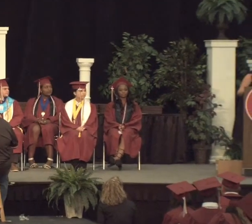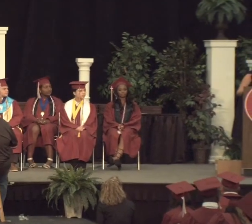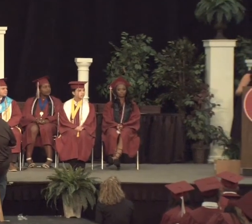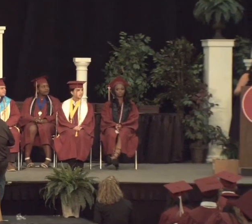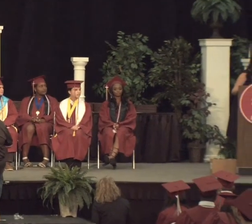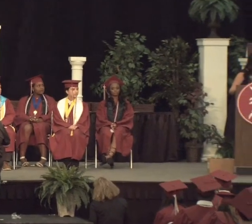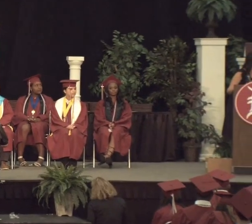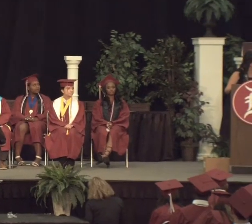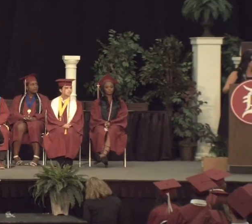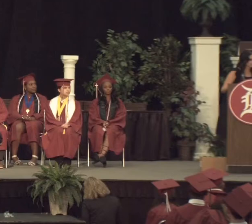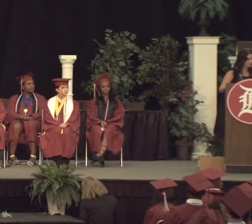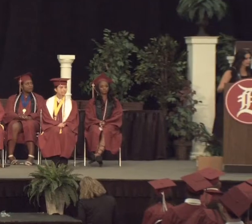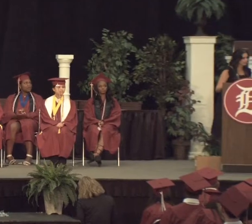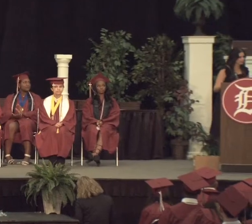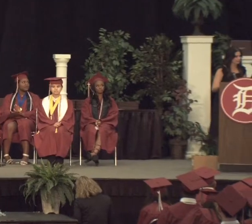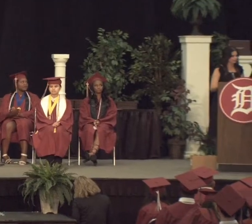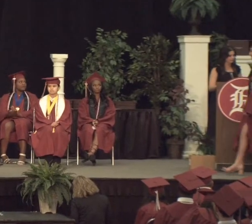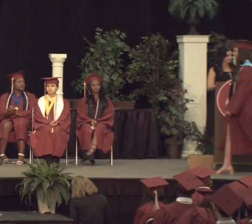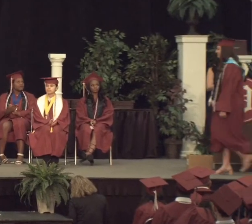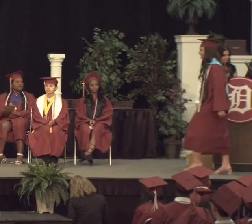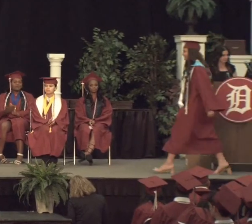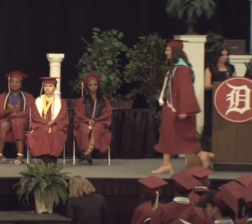Braylon Cunningham, magna cum laude.